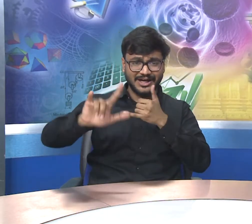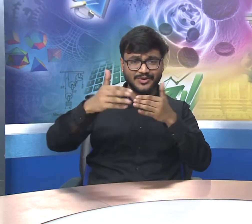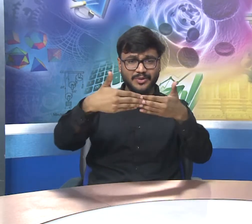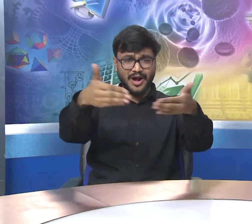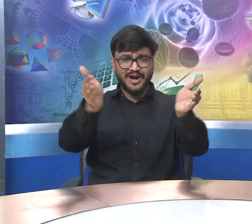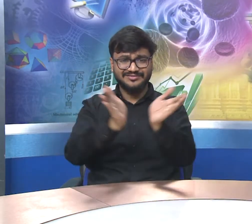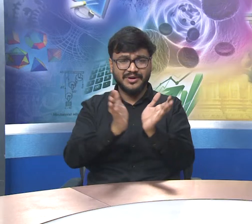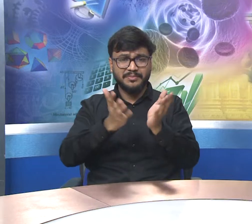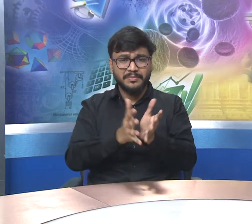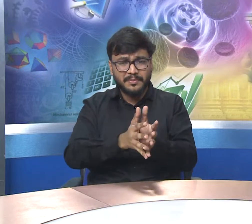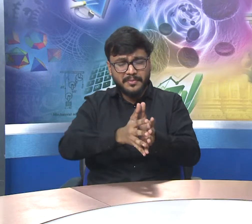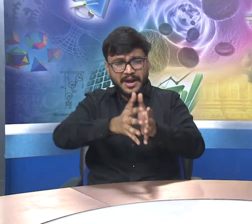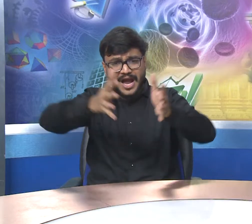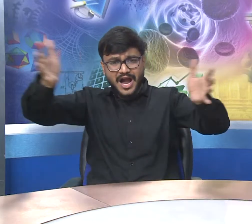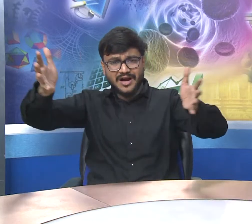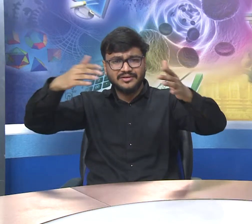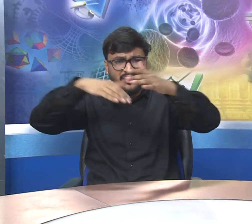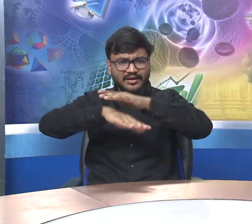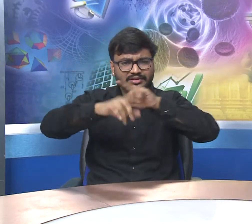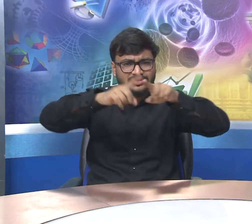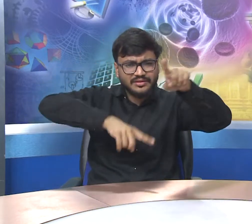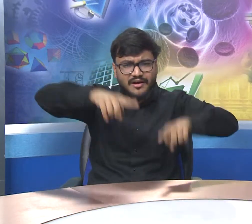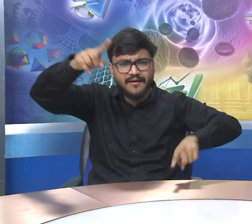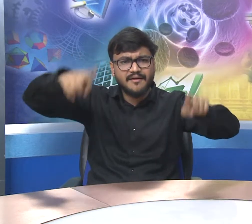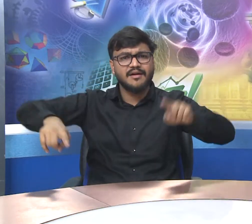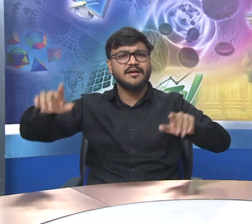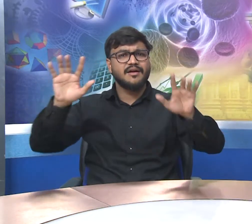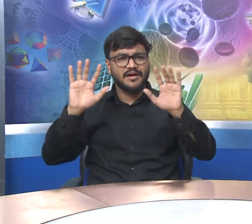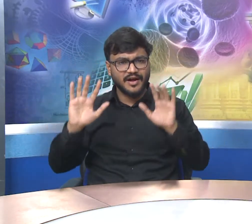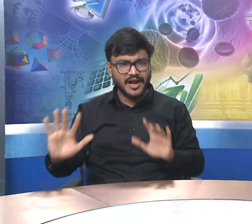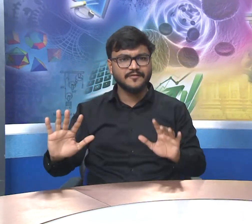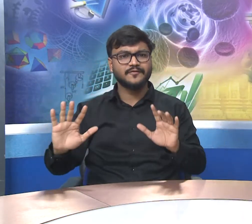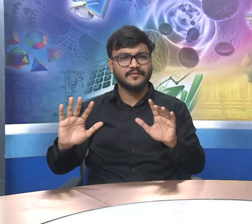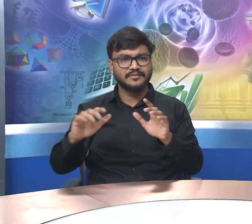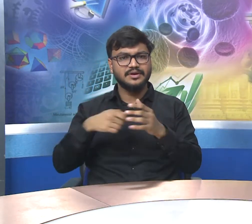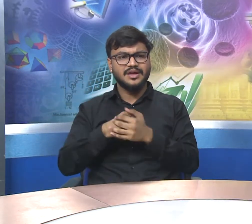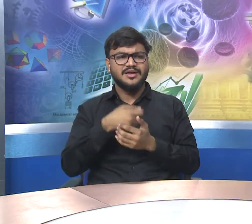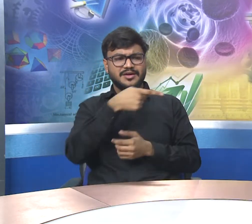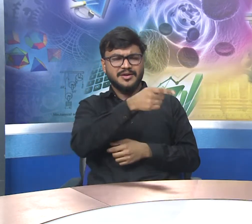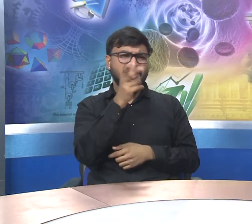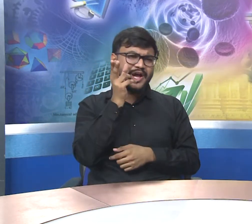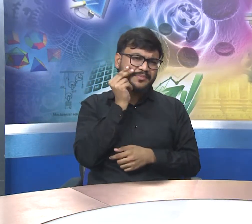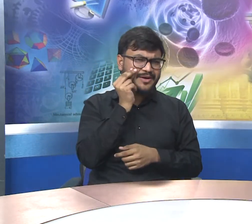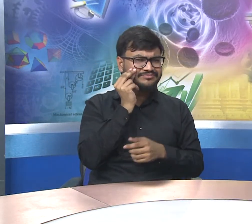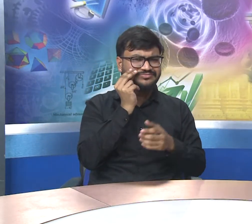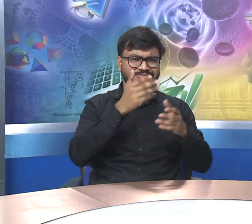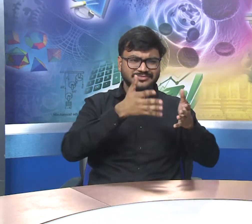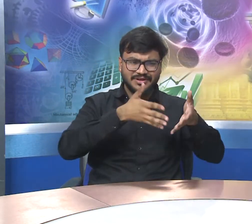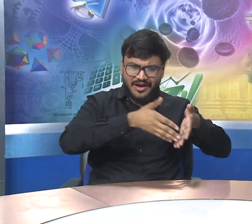We have to keep in our mind that ISL community is large as diverse.